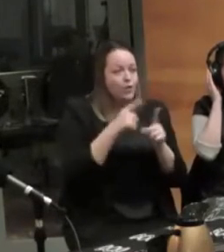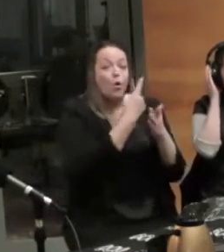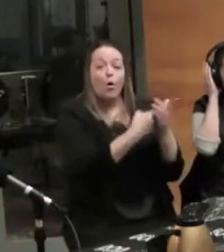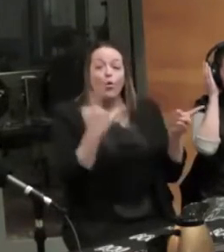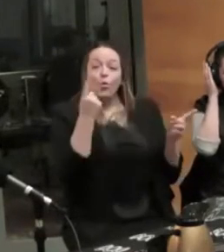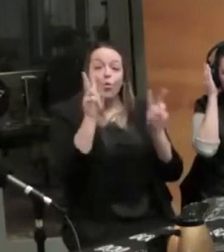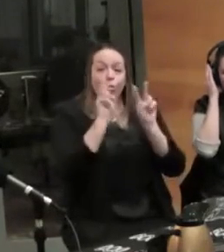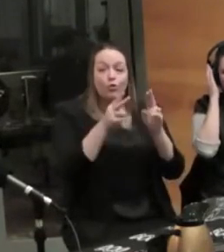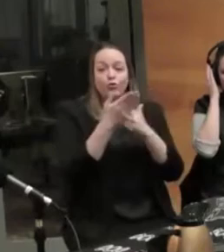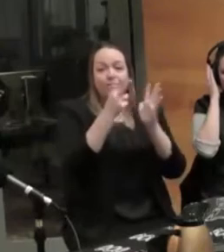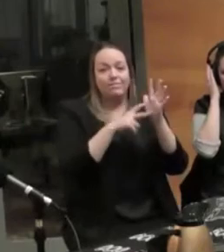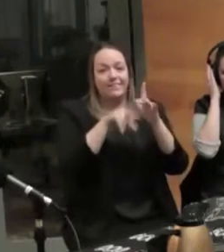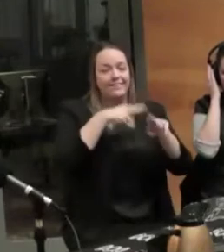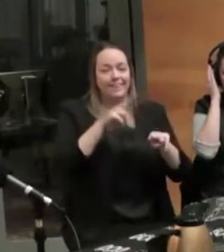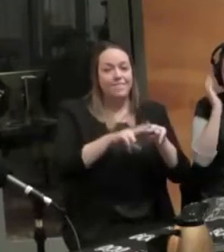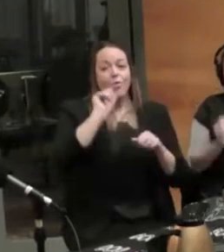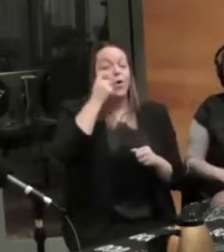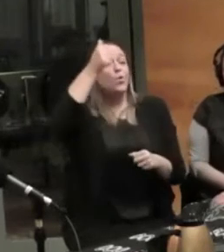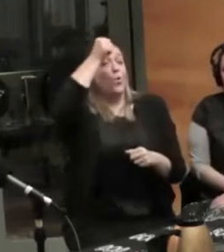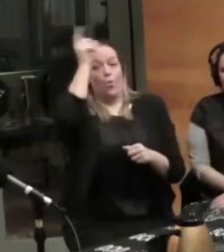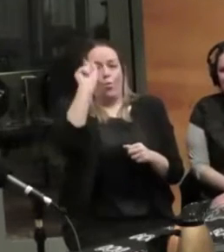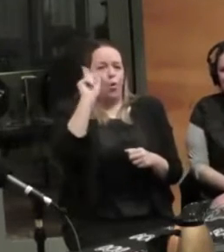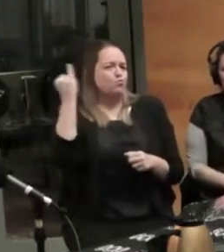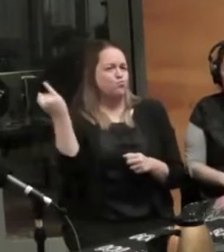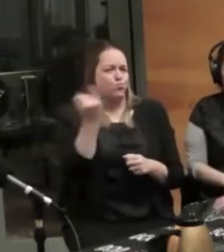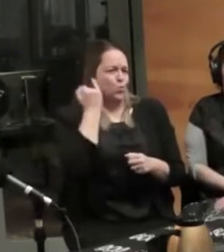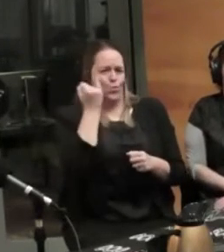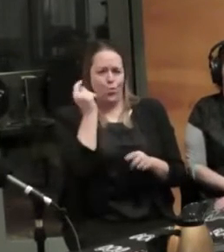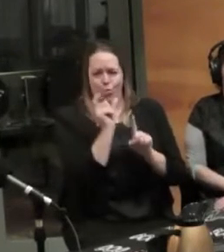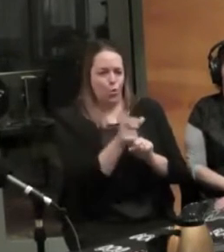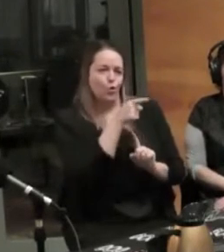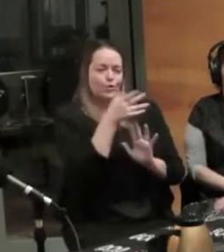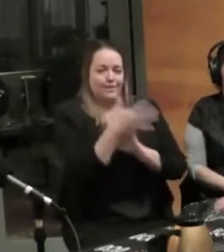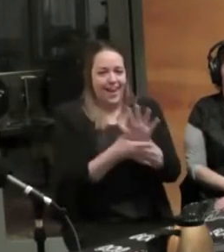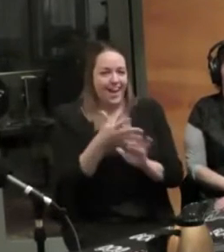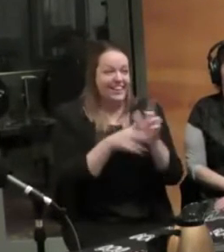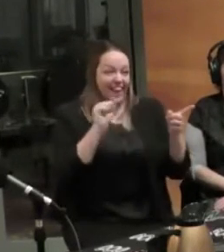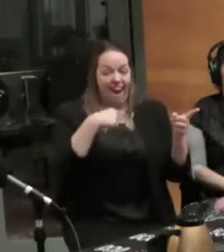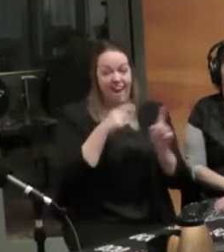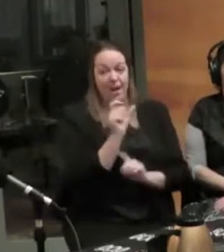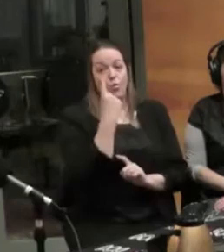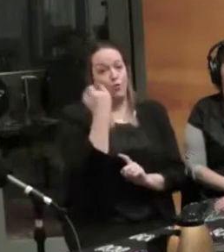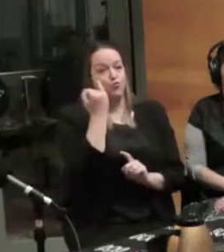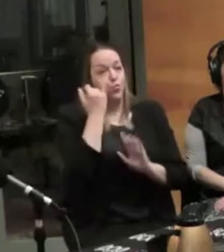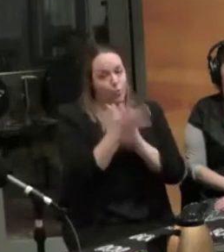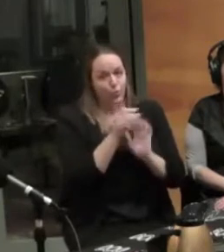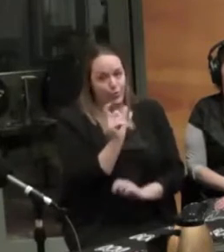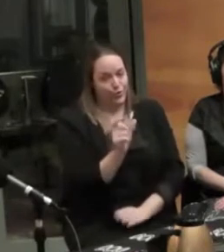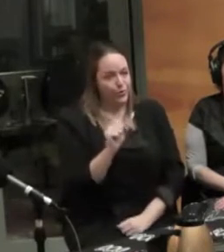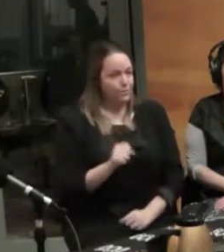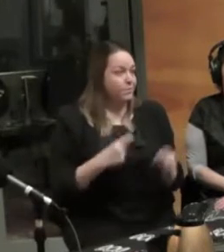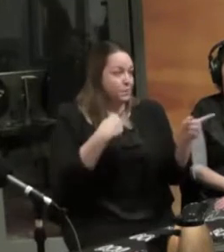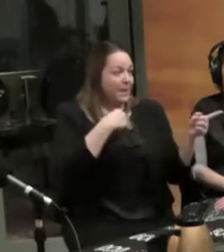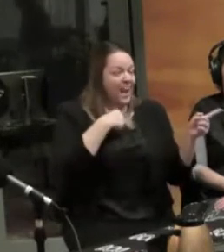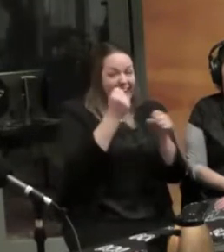us from VicDef on their streaming service will even know rude words you just signed. I just signed one. Okay. Yeah. Let me guess,